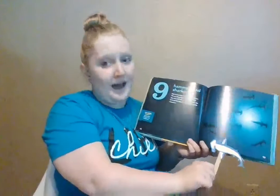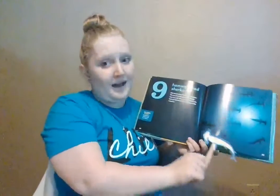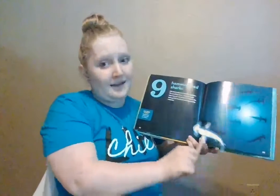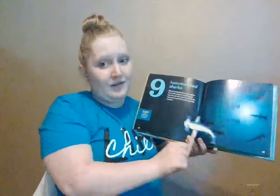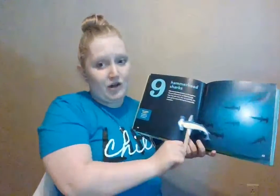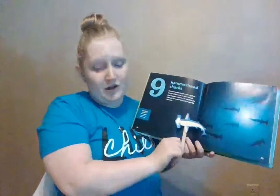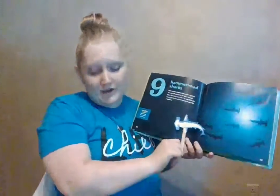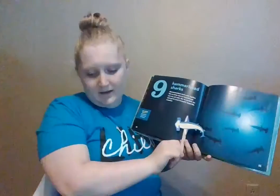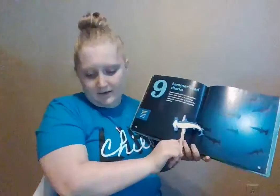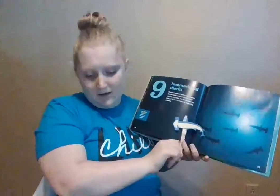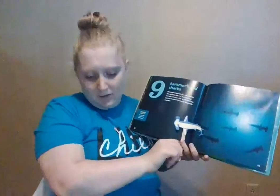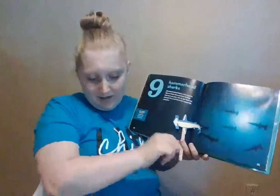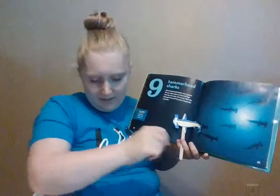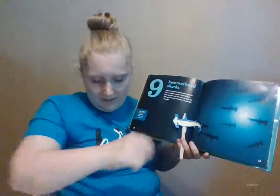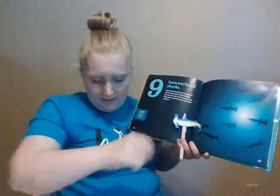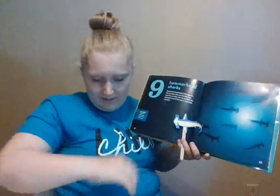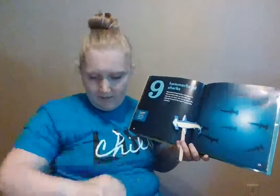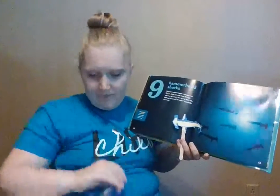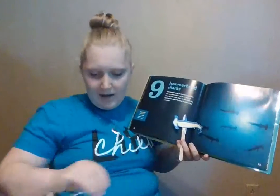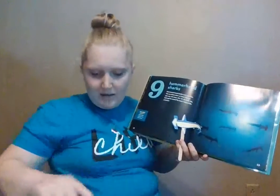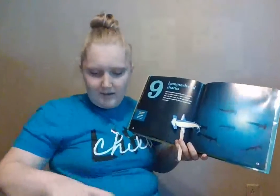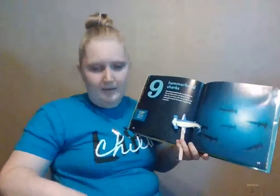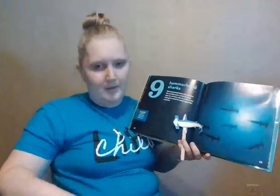I sure think so. I think they look very similar.